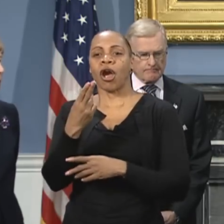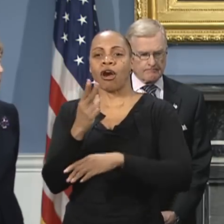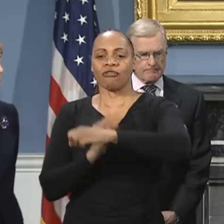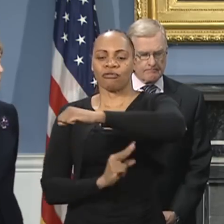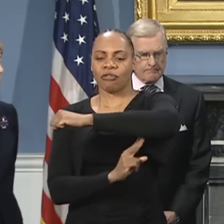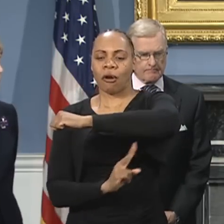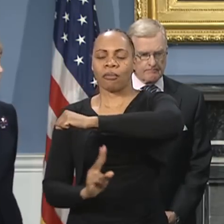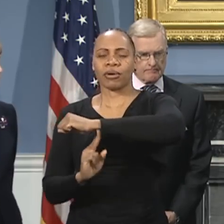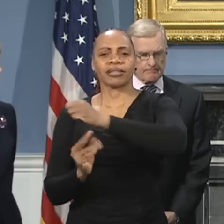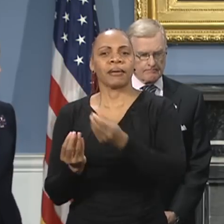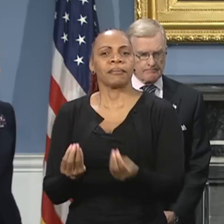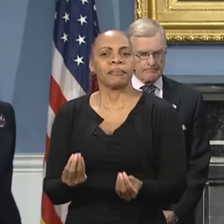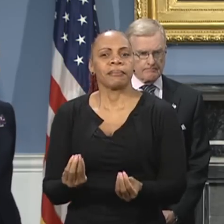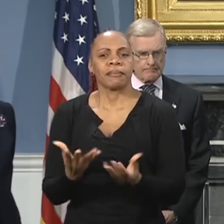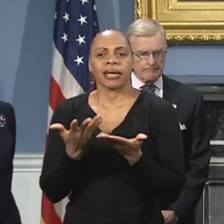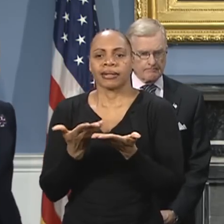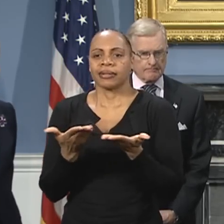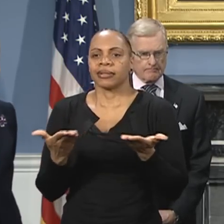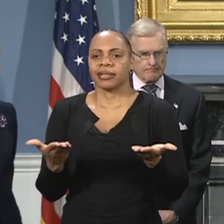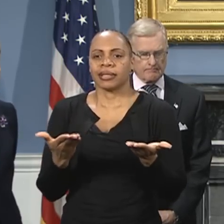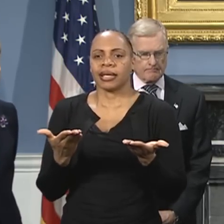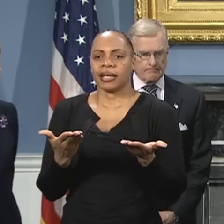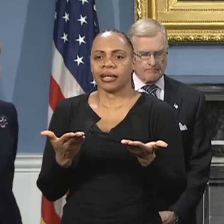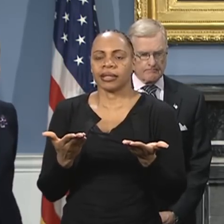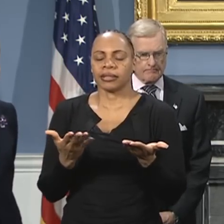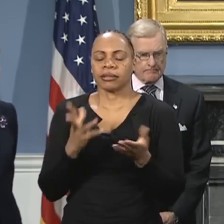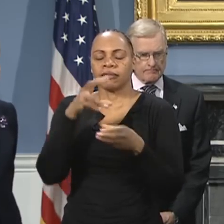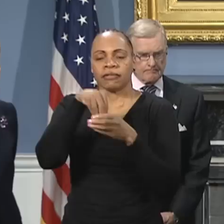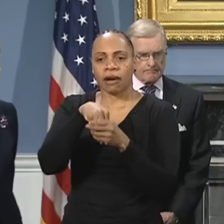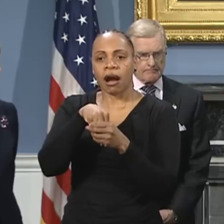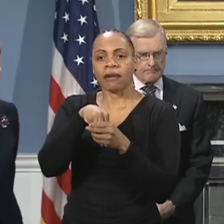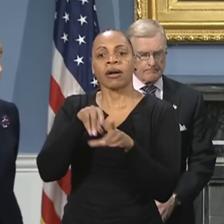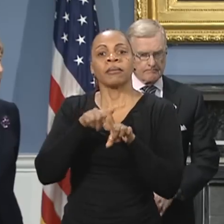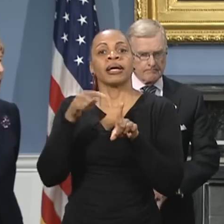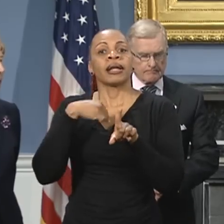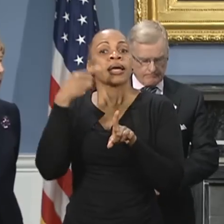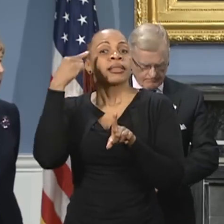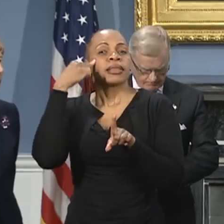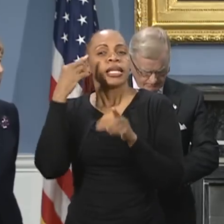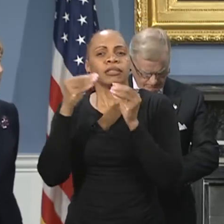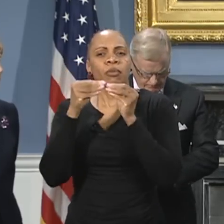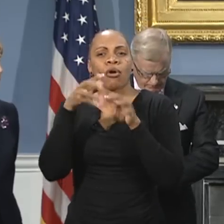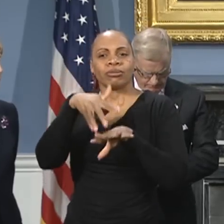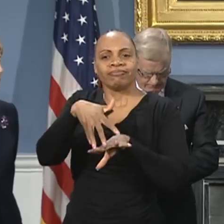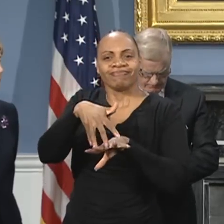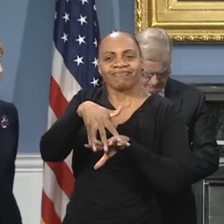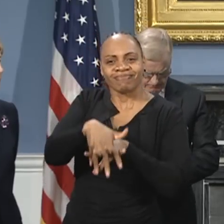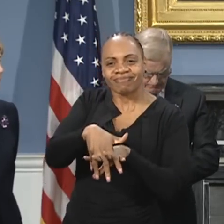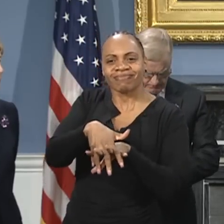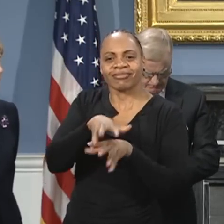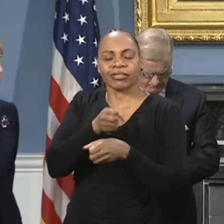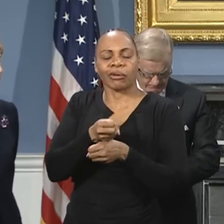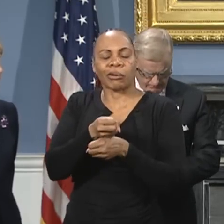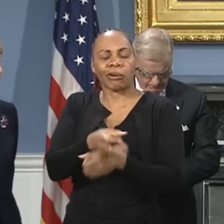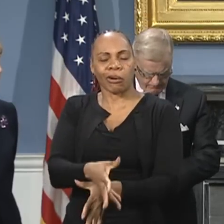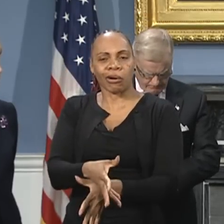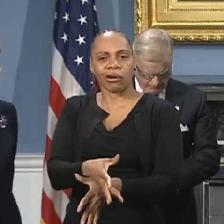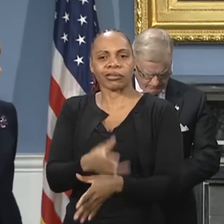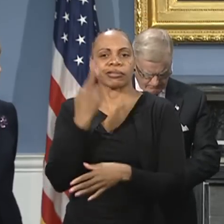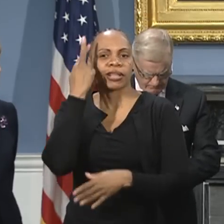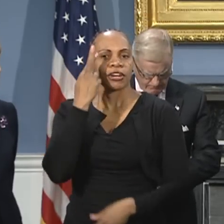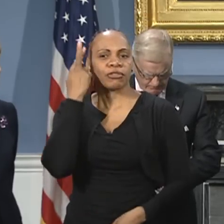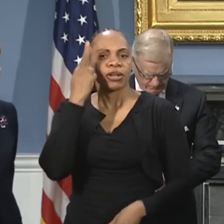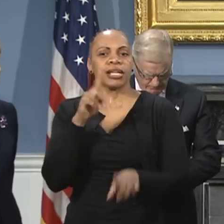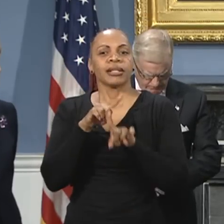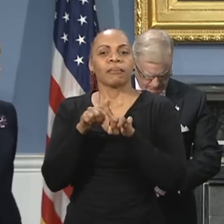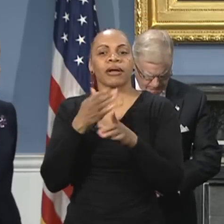I don't think the traffic agent piece was at all essential. I think there were many deeper root causes. But the good news is we've tried to get ahead of